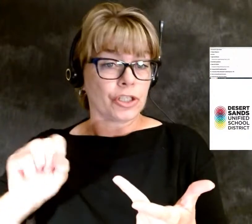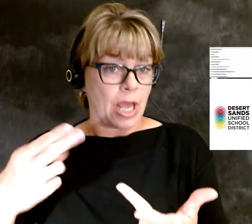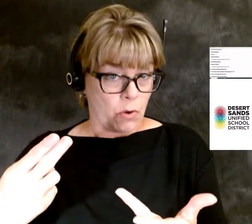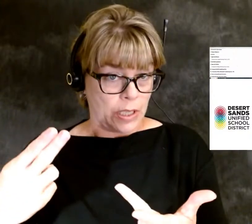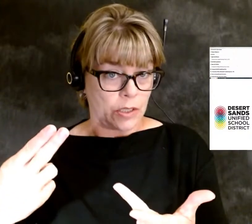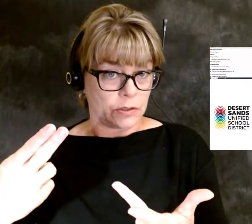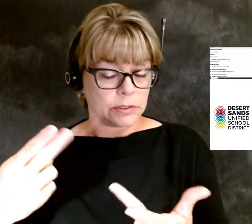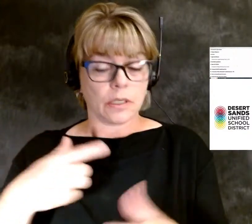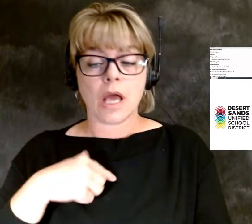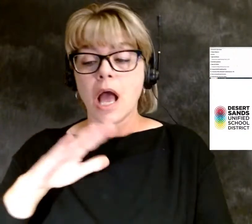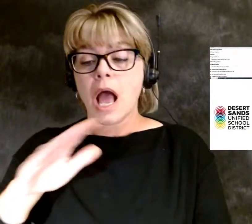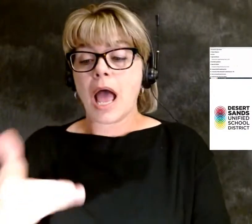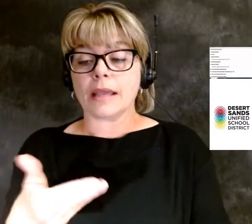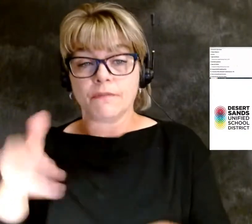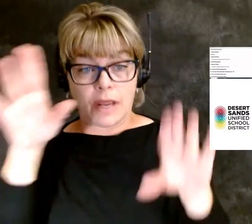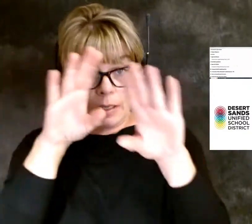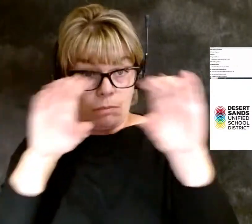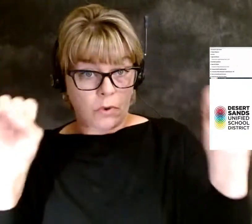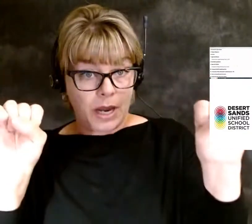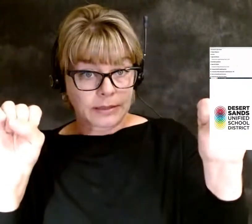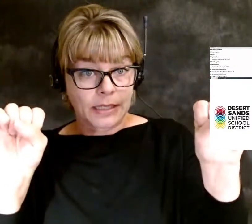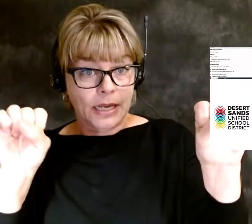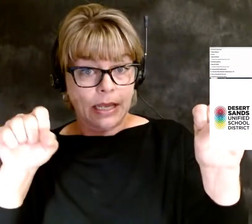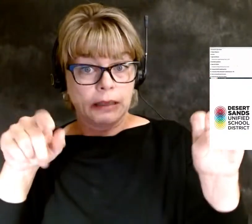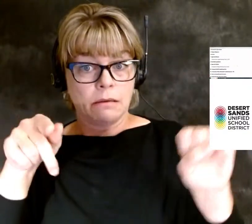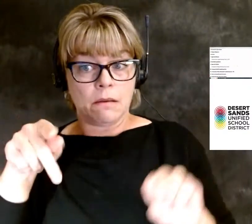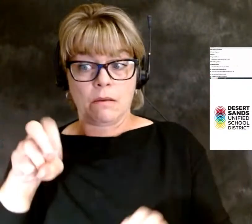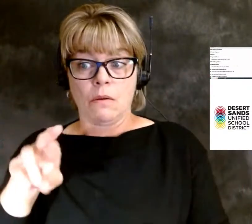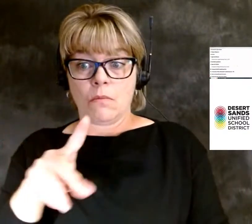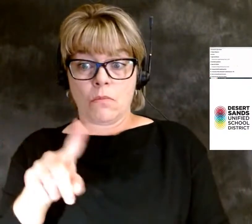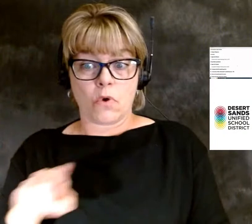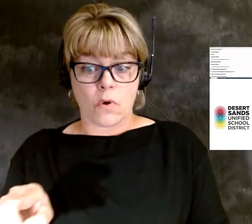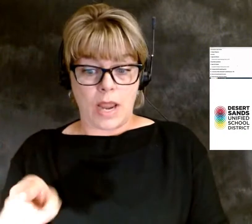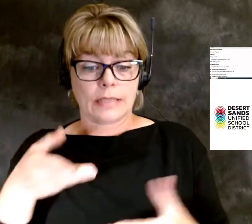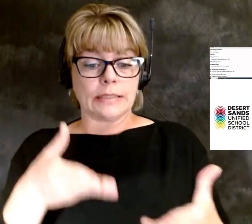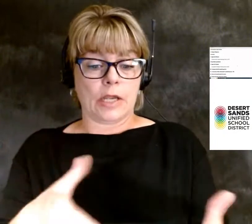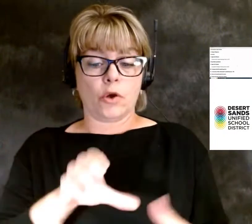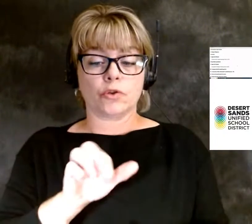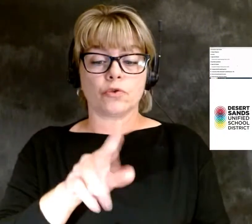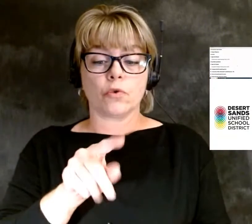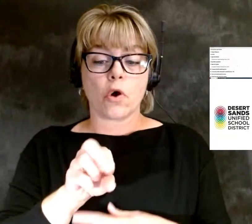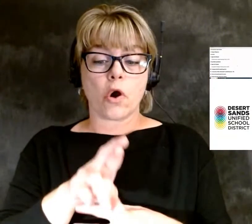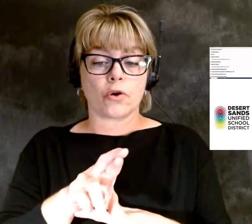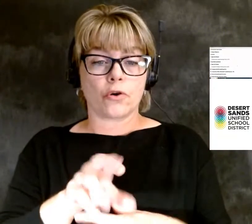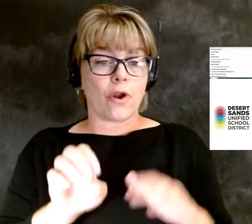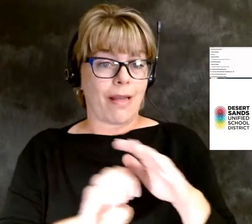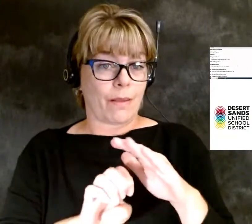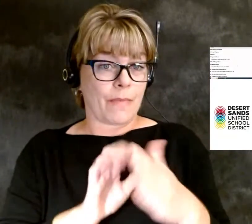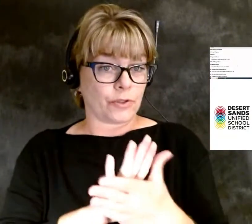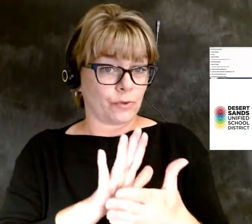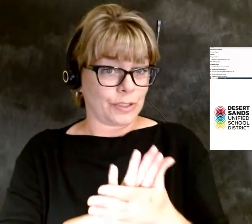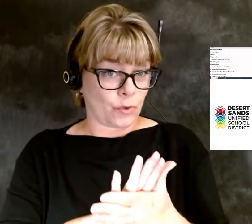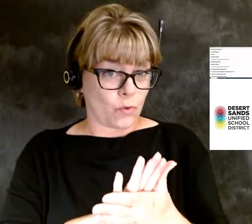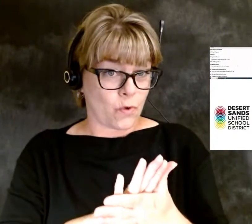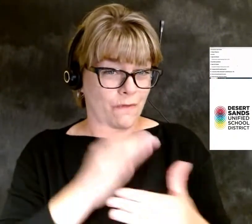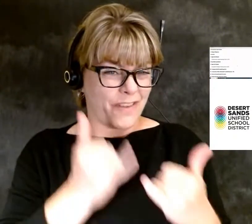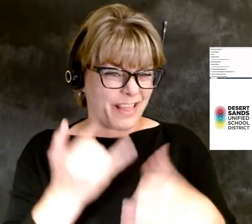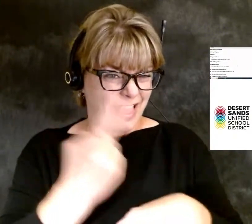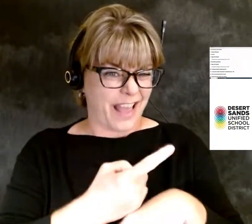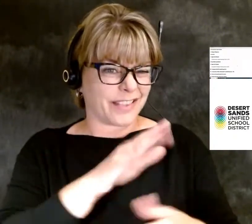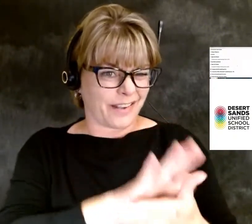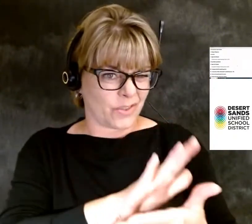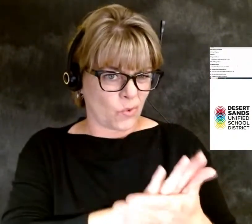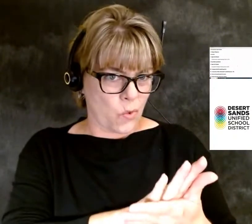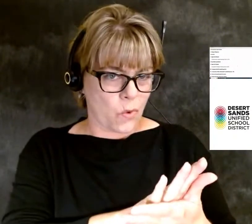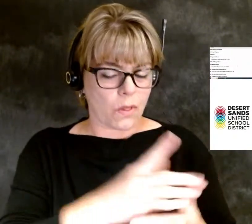President Porras to Carter Elementary for the last day of school. We spent some time together there for a good visit. I attended the